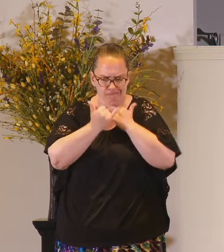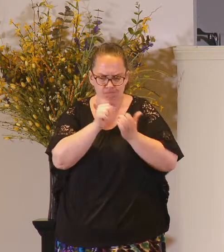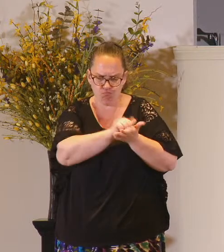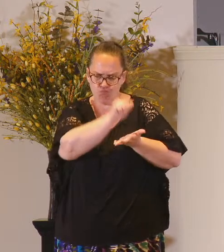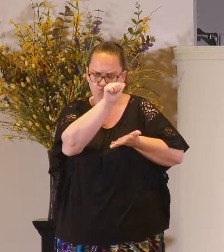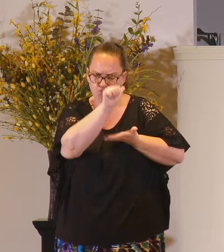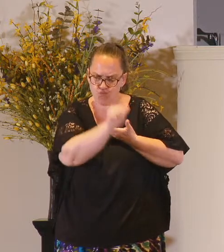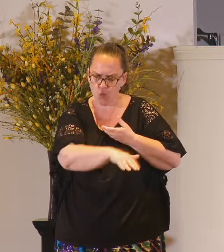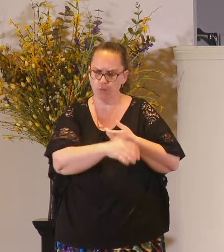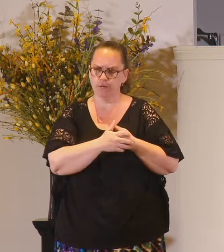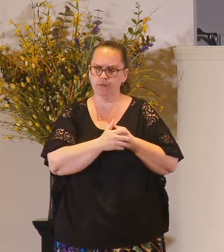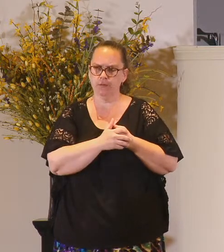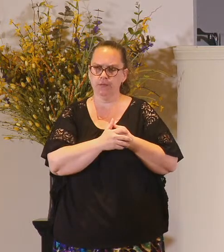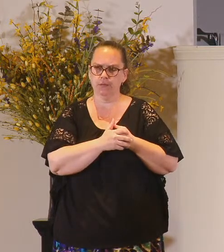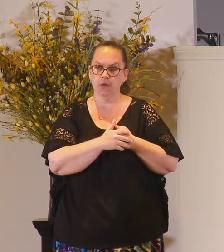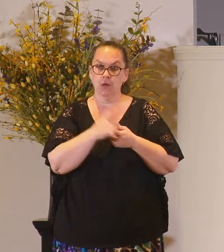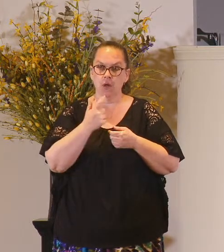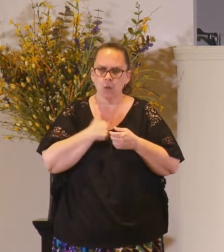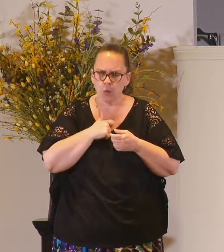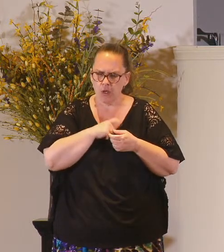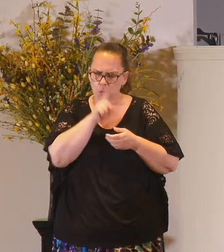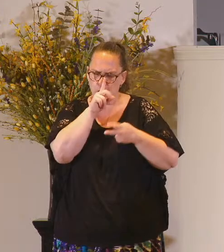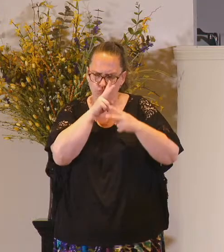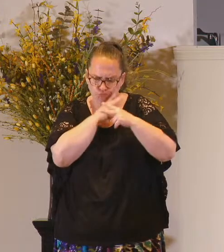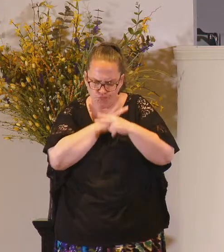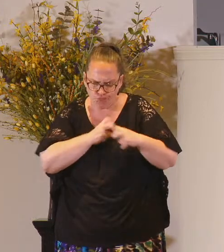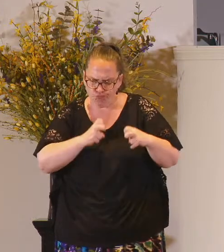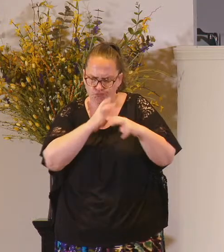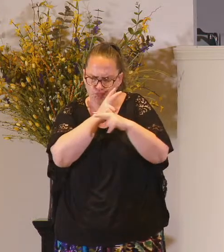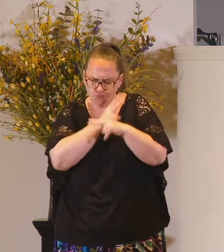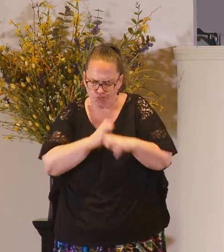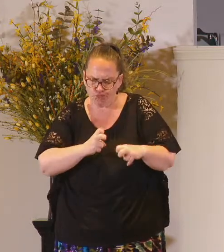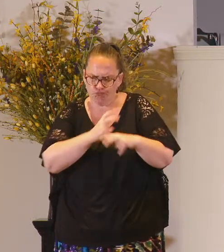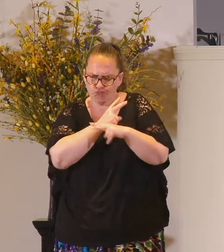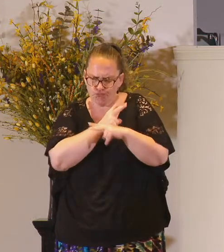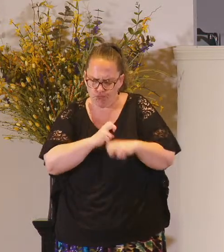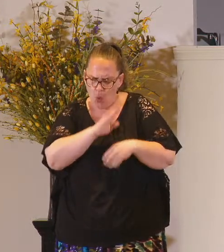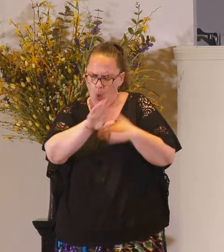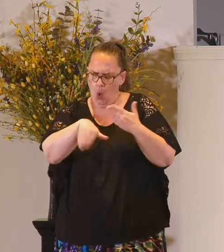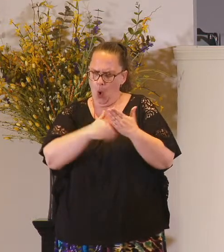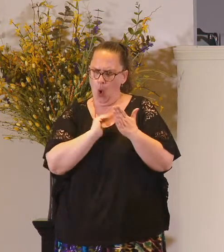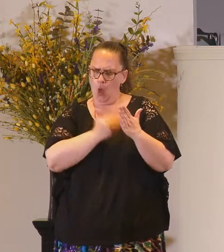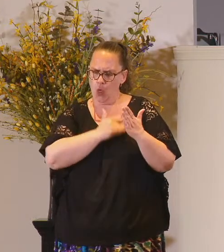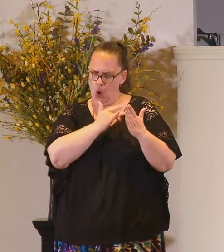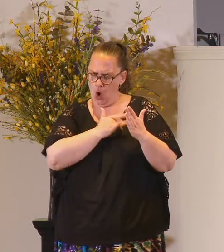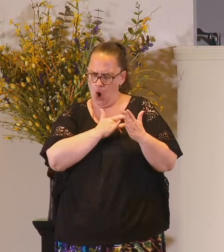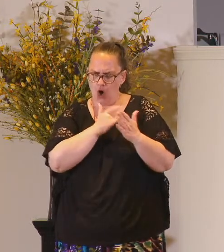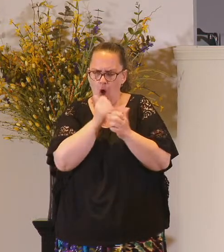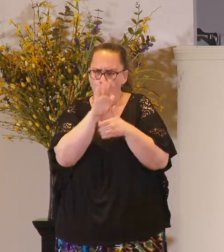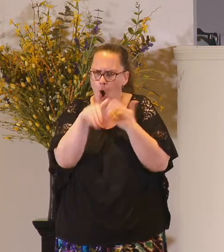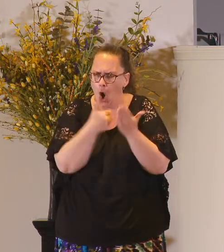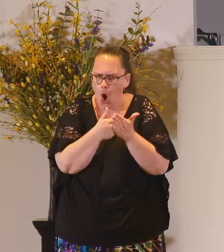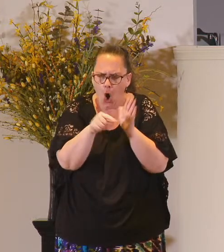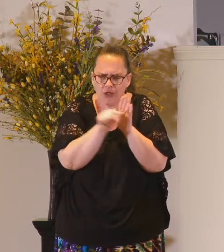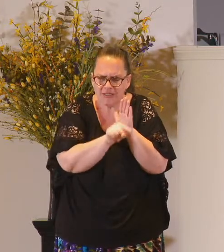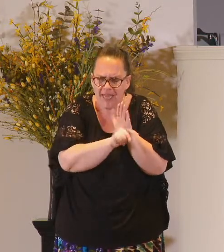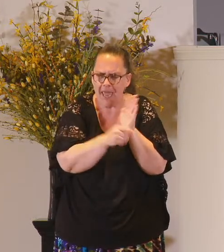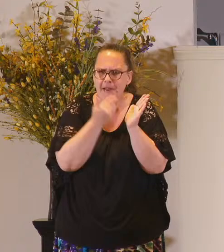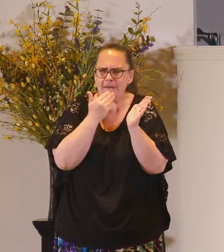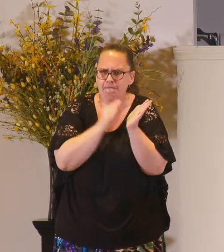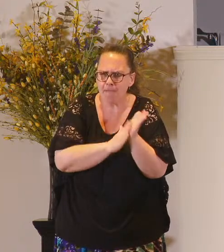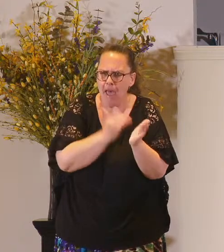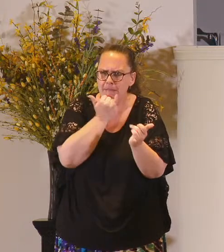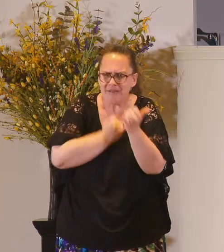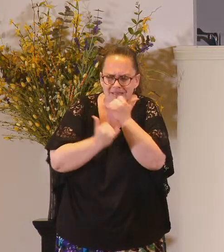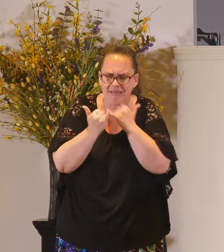if we will search out every nook and cranny of our heart for any trace of leaven and